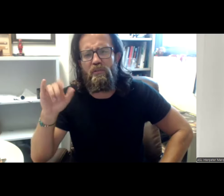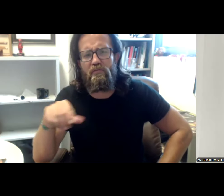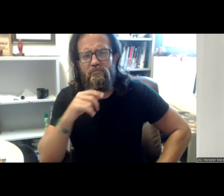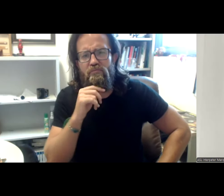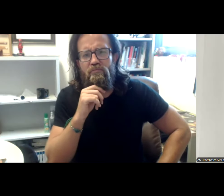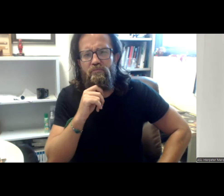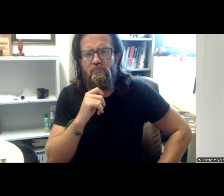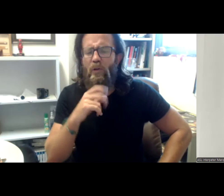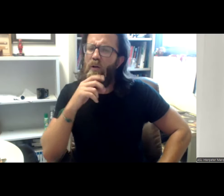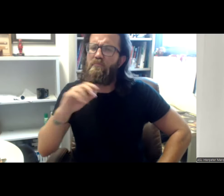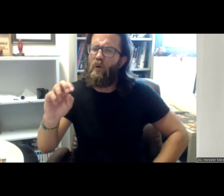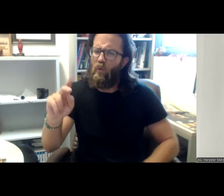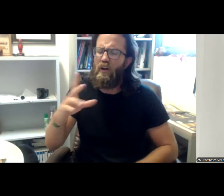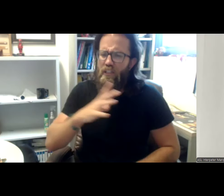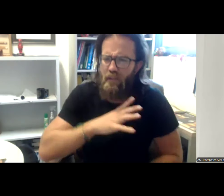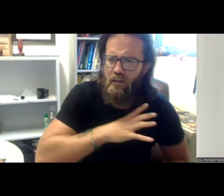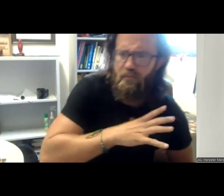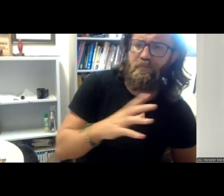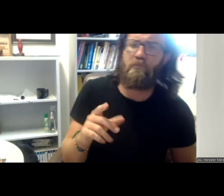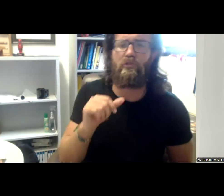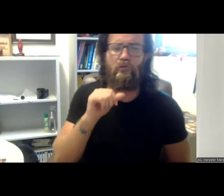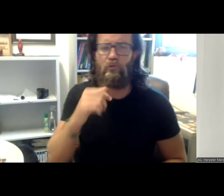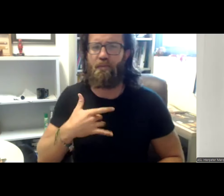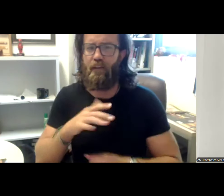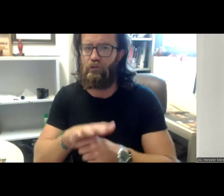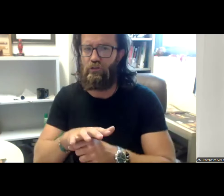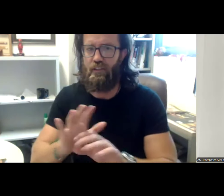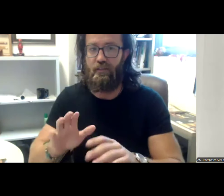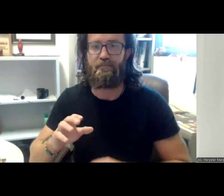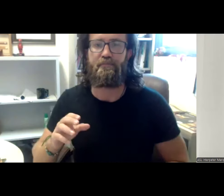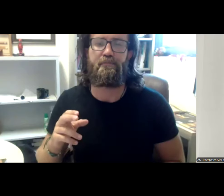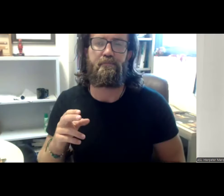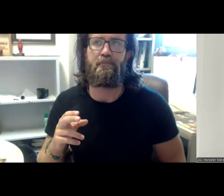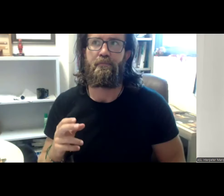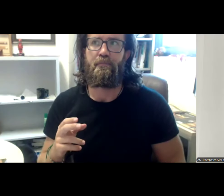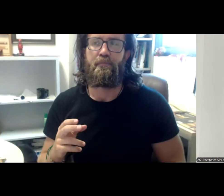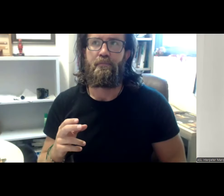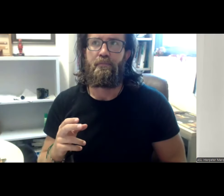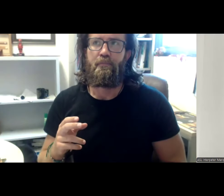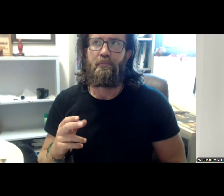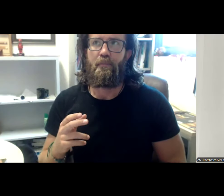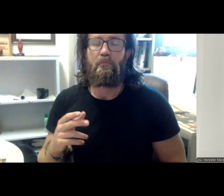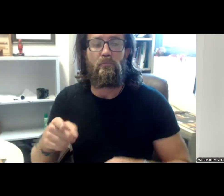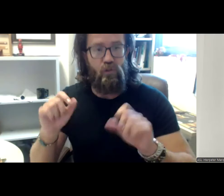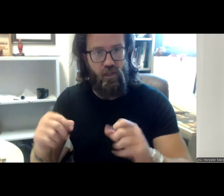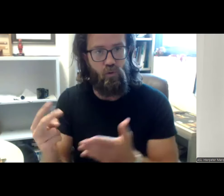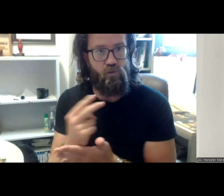oh, I don't know that one. Okay, that's totally You're- fine. Don't feel stressed though.